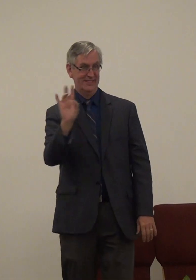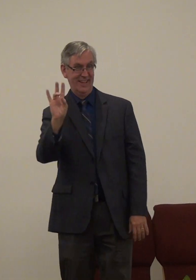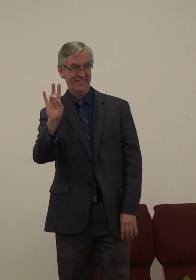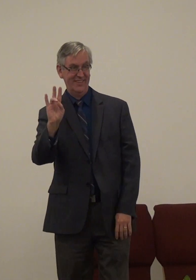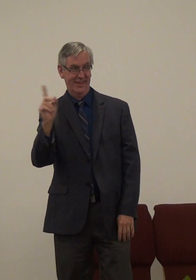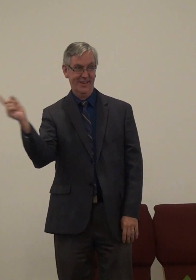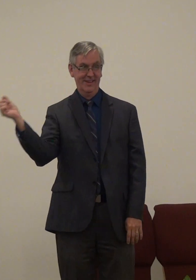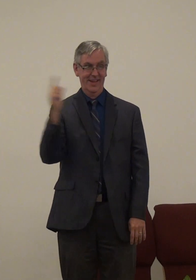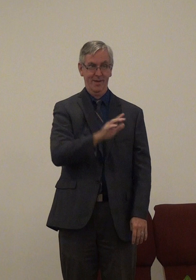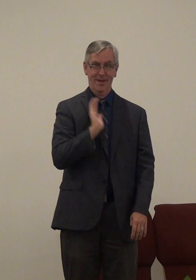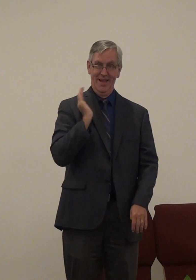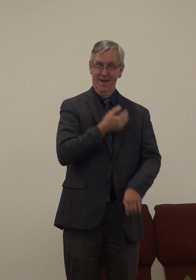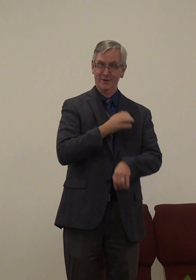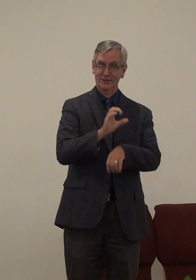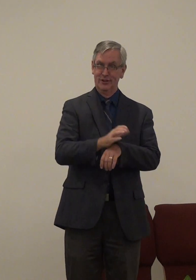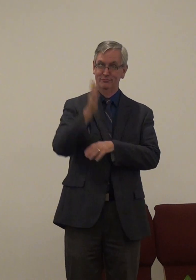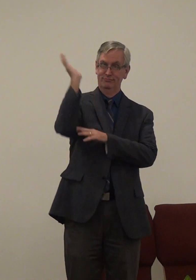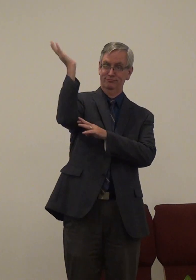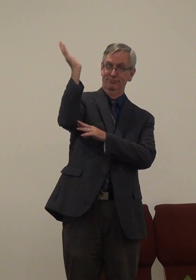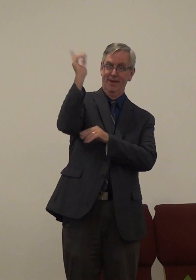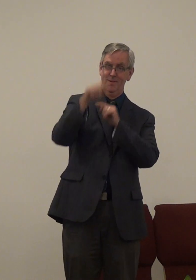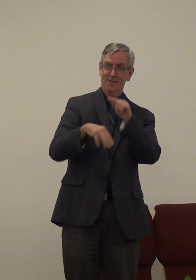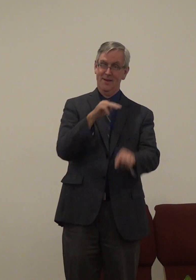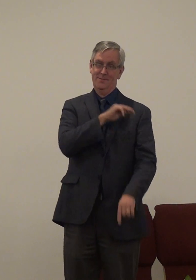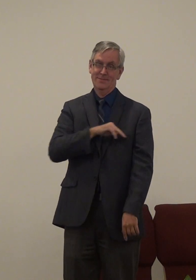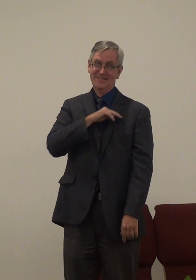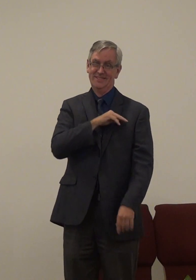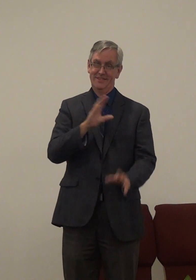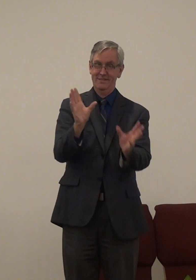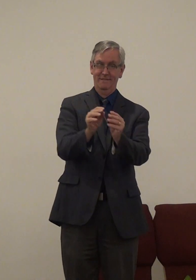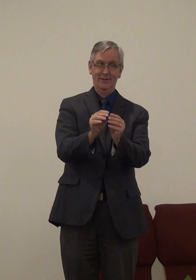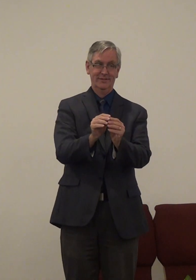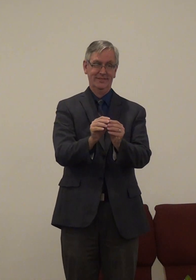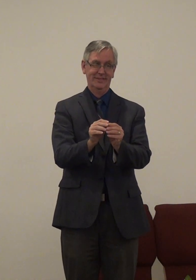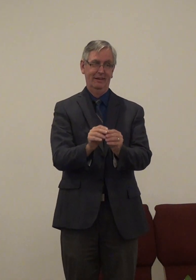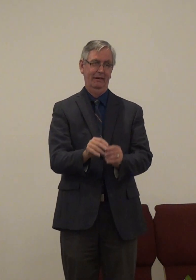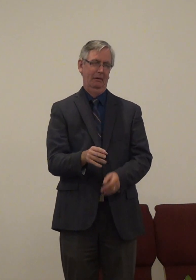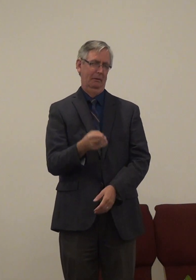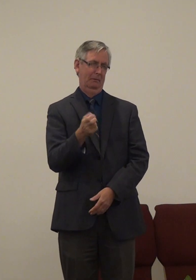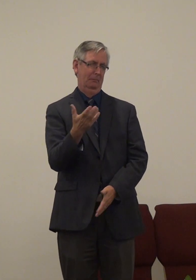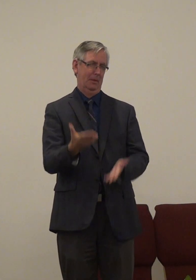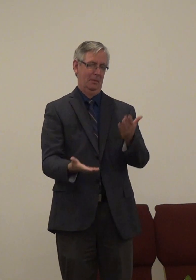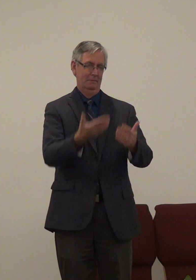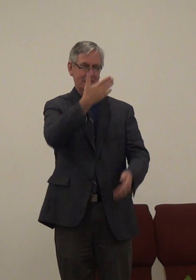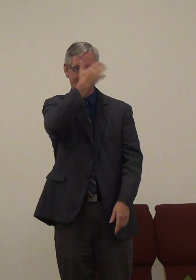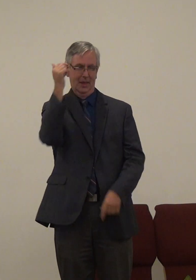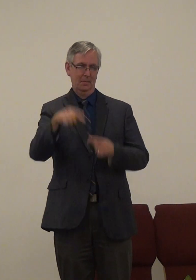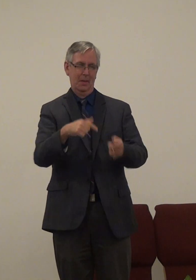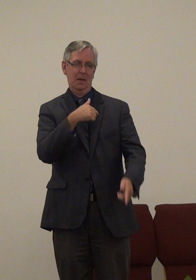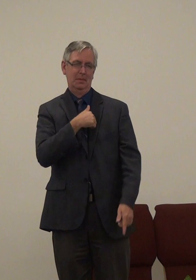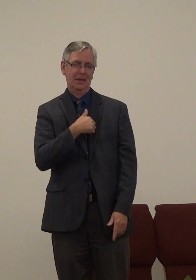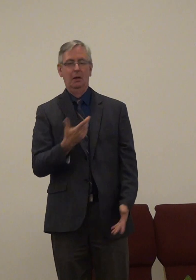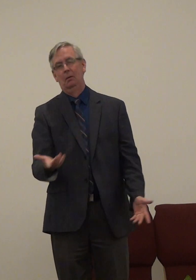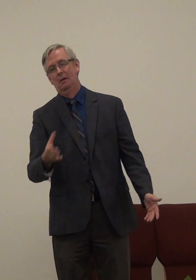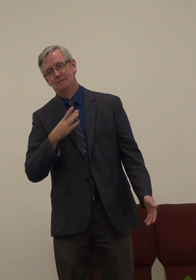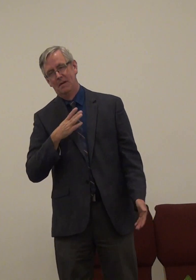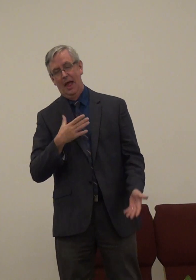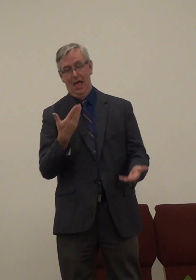So in 2007, he was coming to our church to speak about missions. And I thought, well, he probably doesn't know who